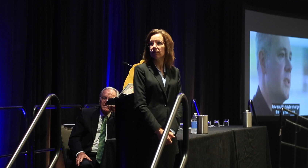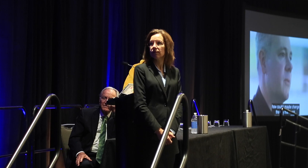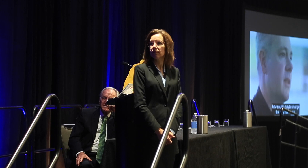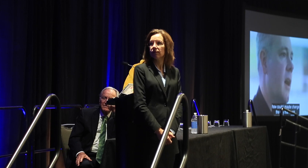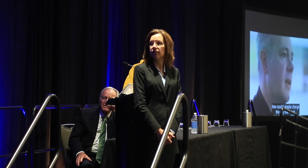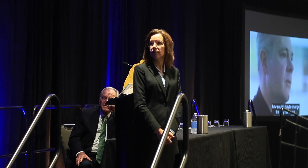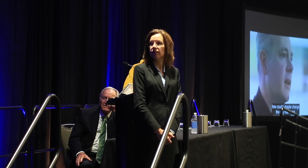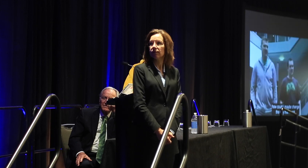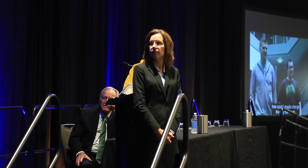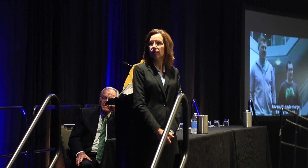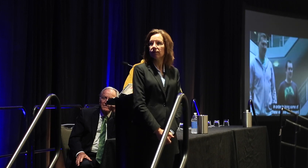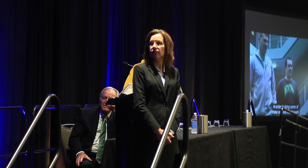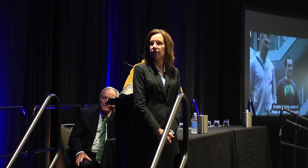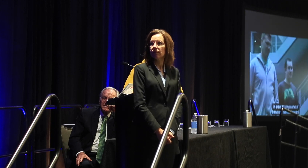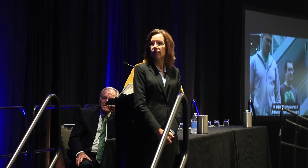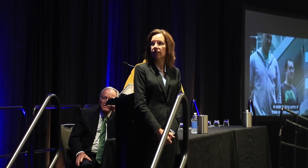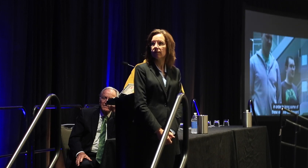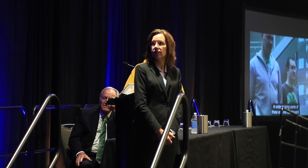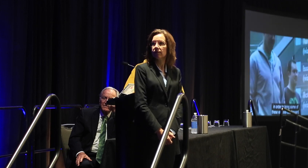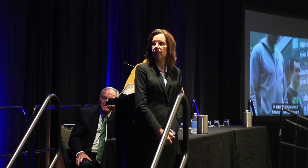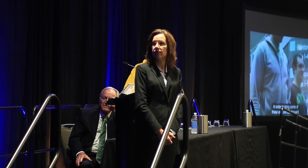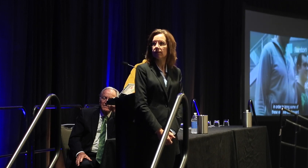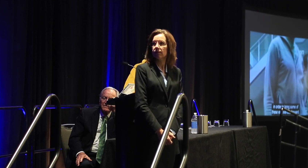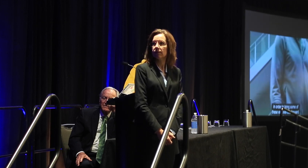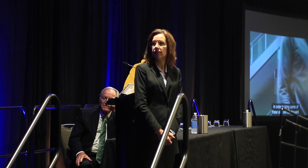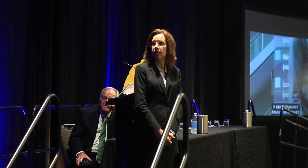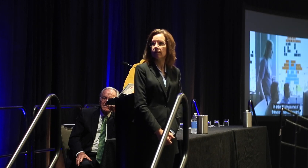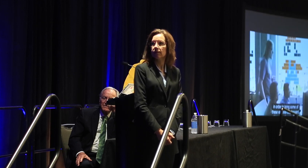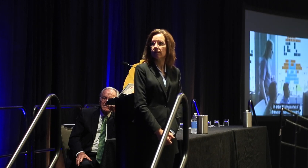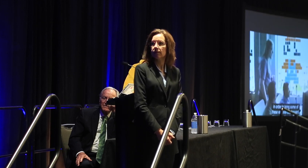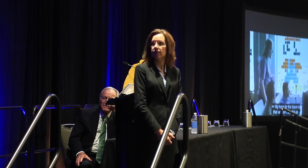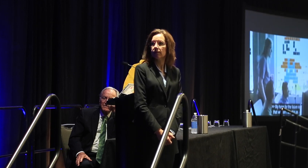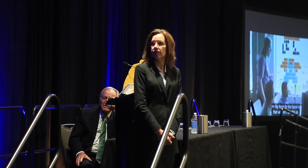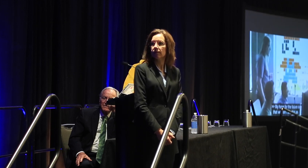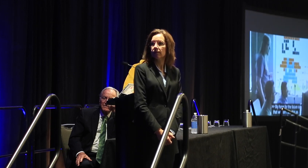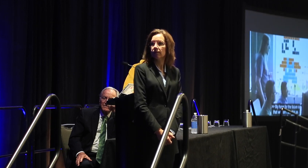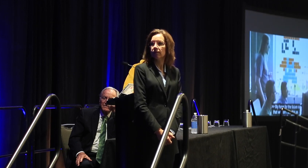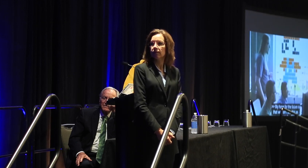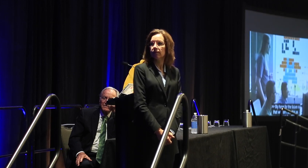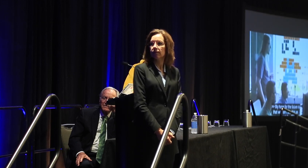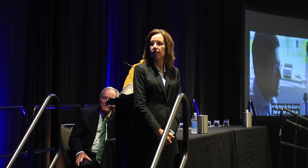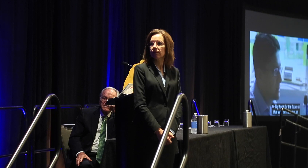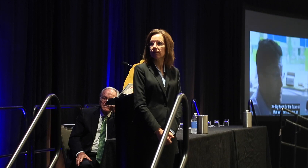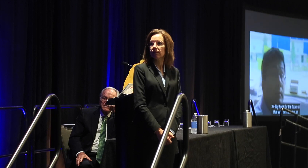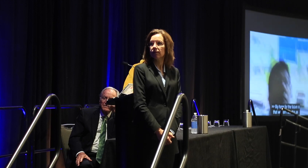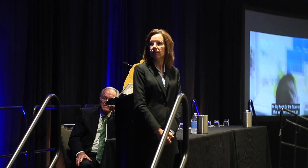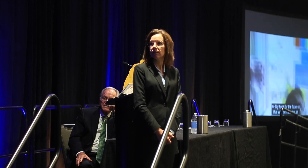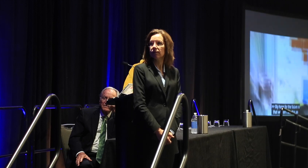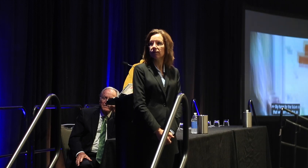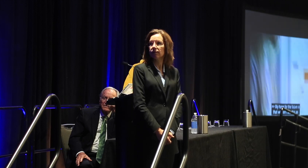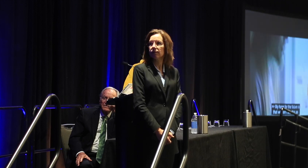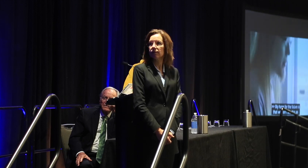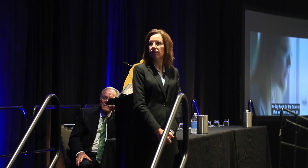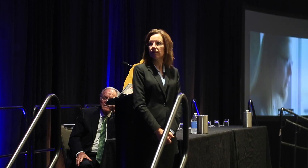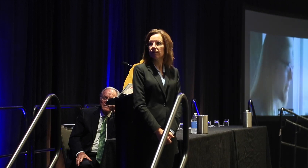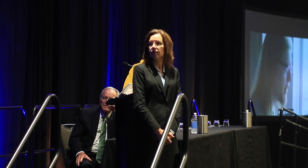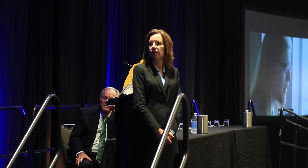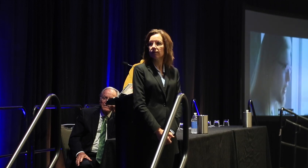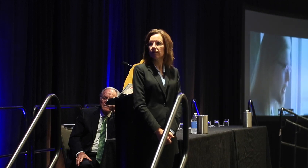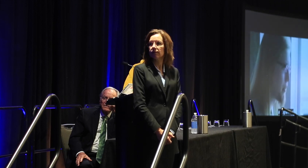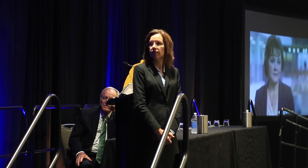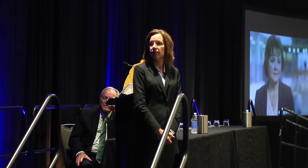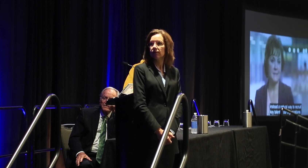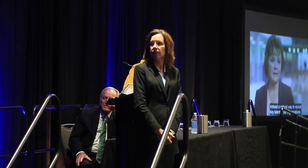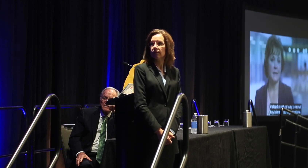maybe change the way that I work in order to bring some of these experiences forward. My hope for the future is that we won't see this as a